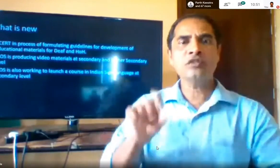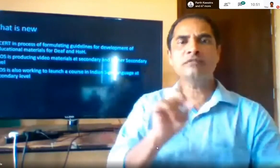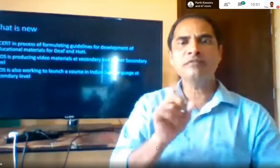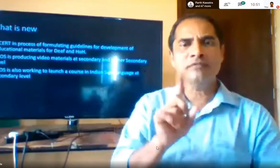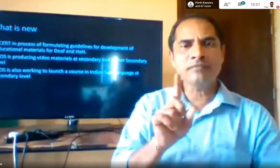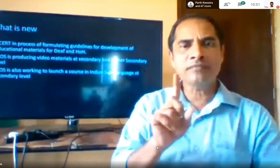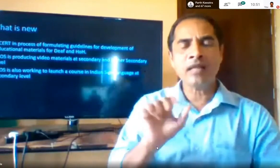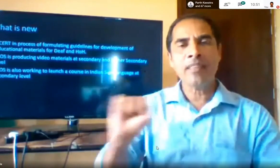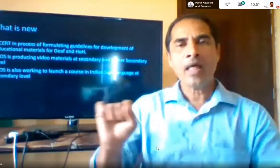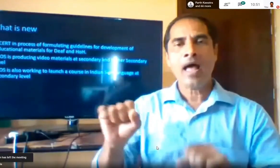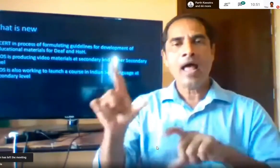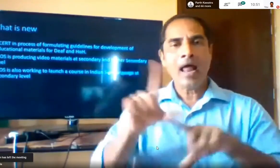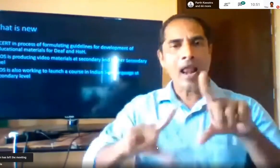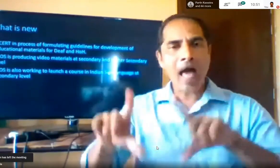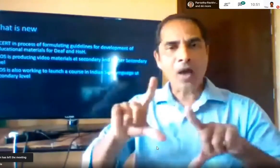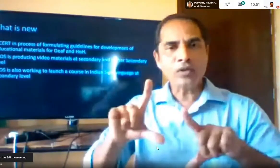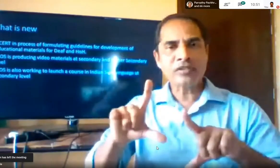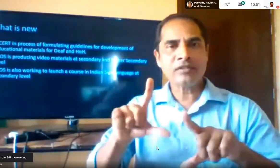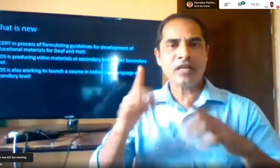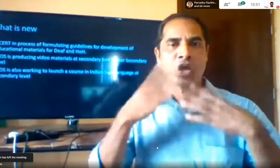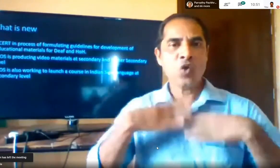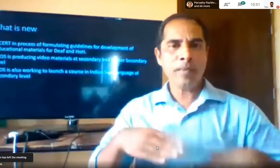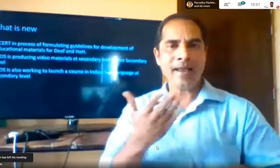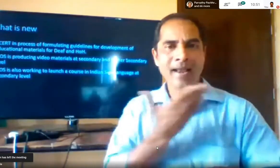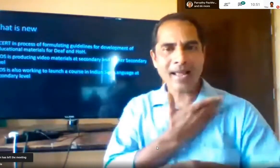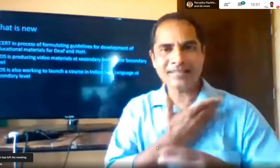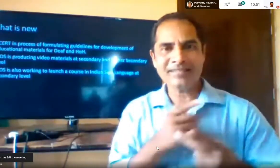Our aim is to give the students the right resources for their learning.